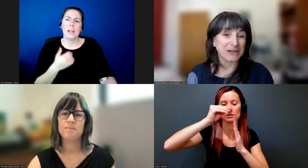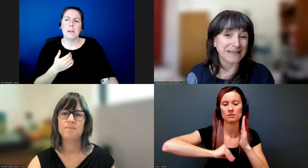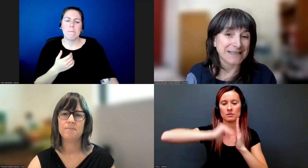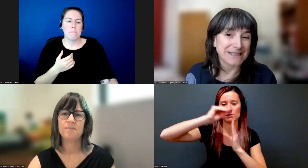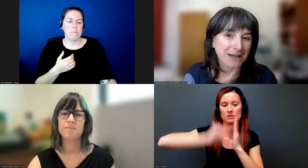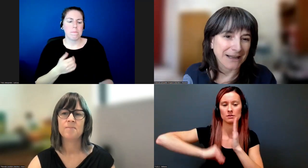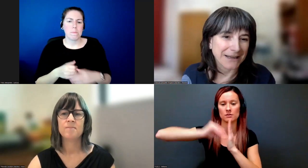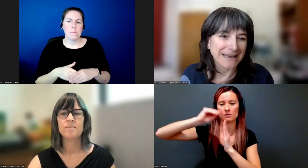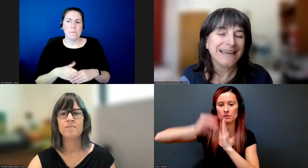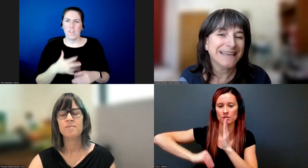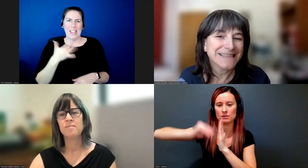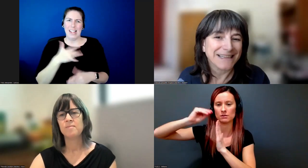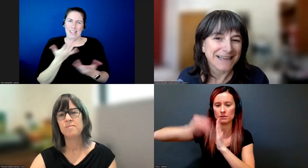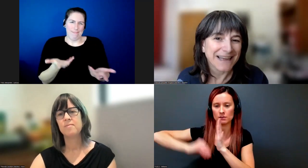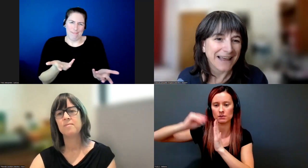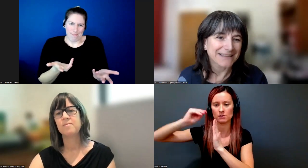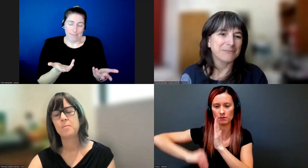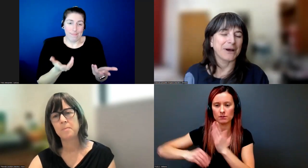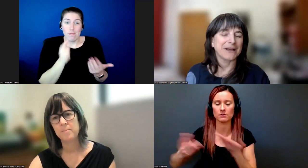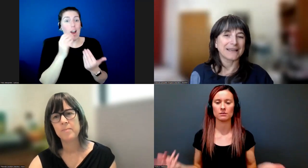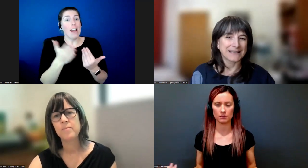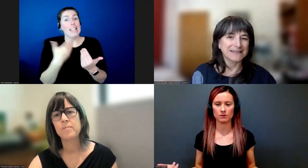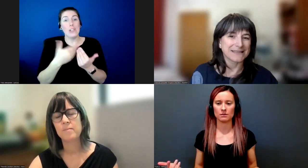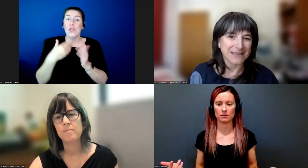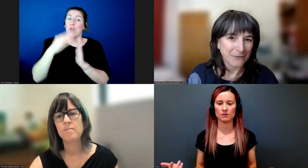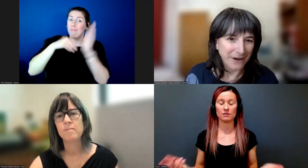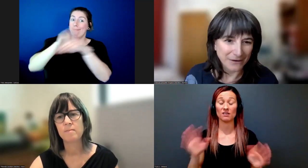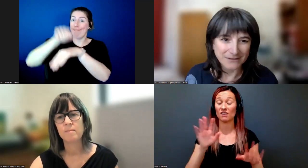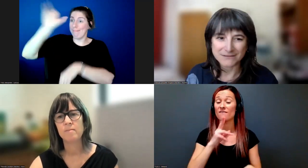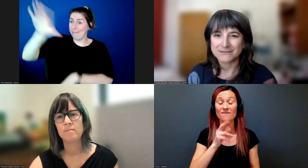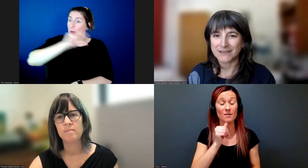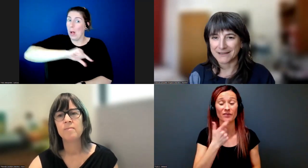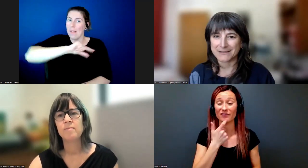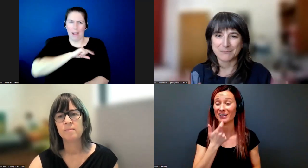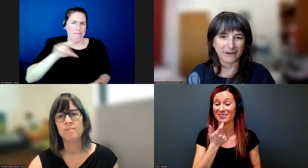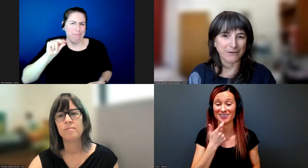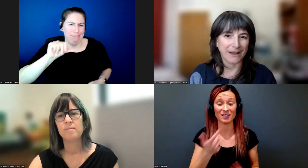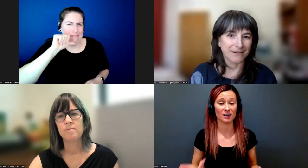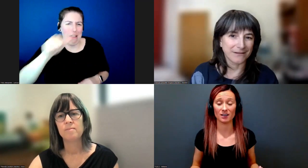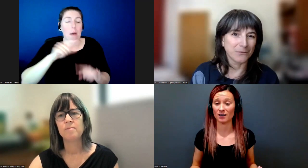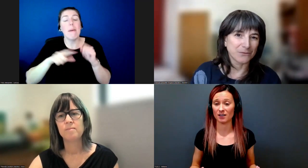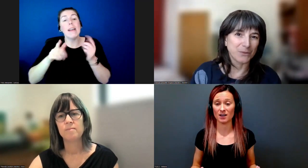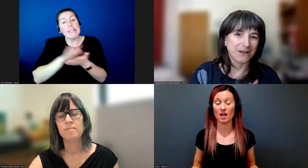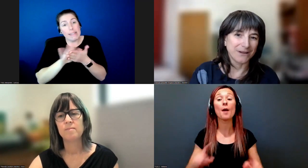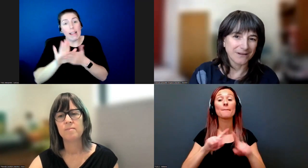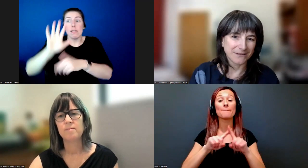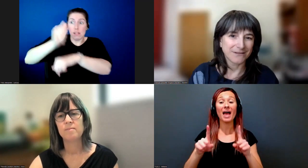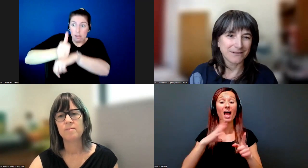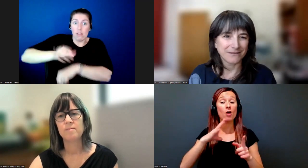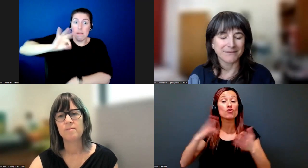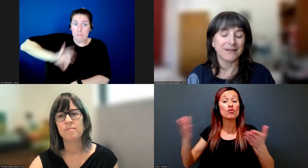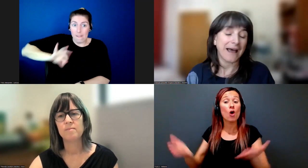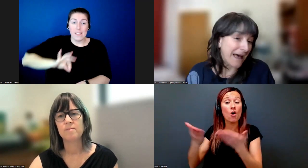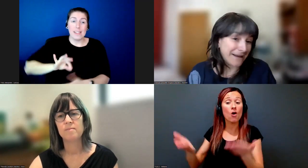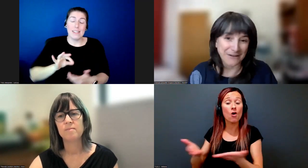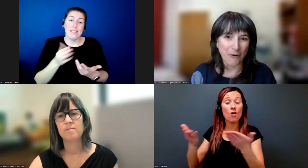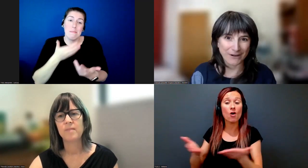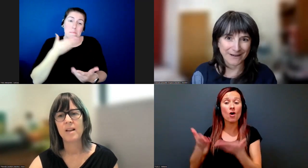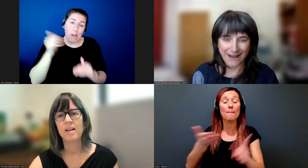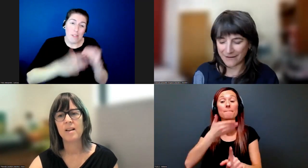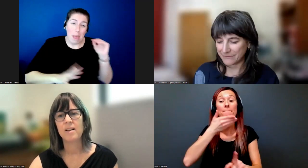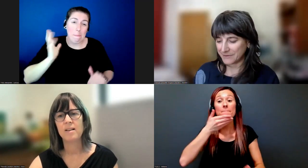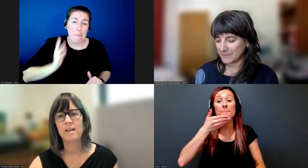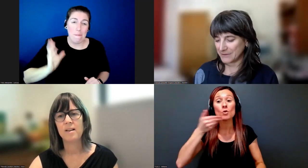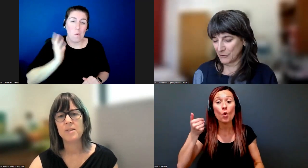unfortunately it's not like easy to get, but at least it's out there and it's better than what we had or didn't